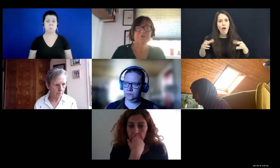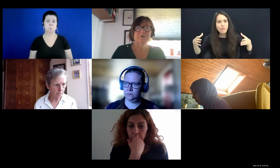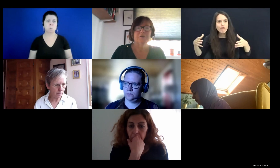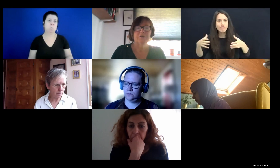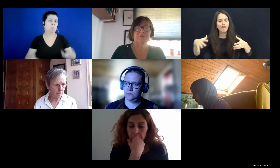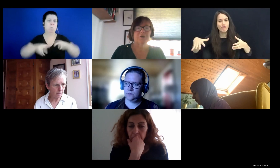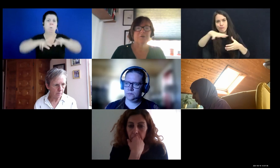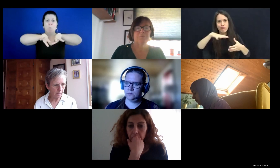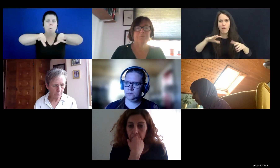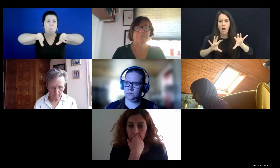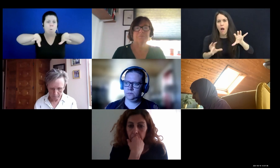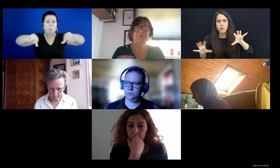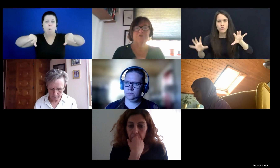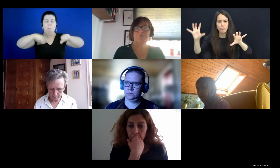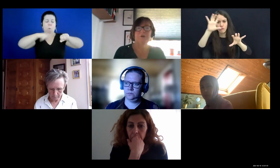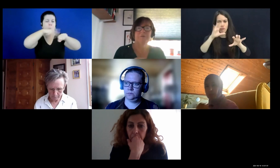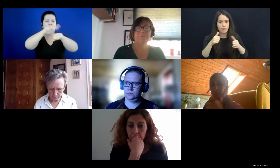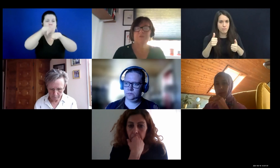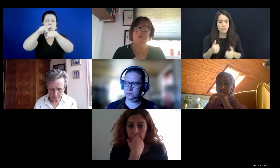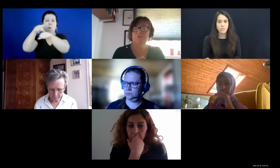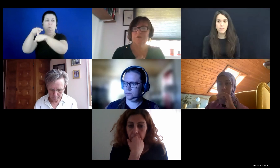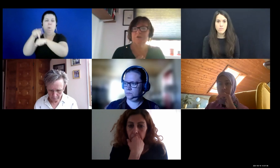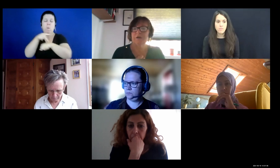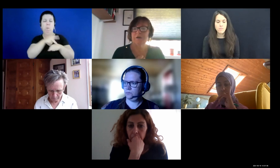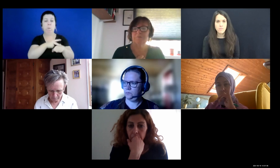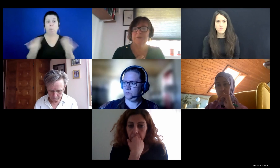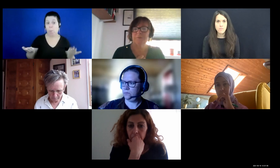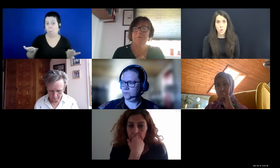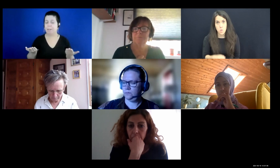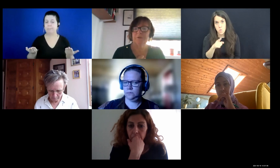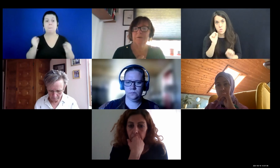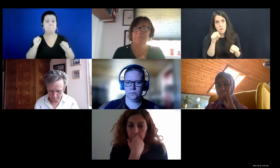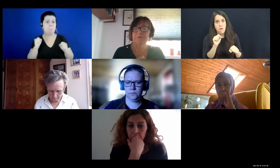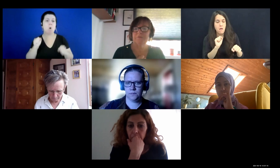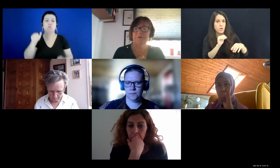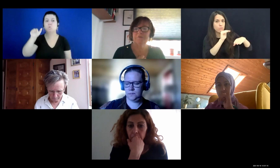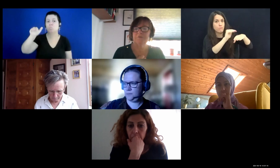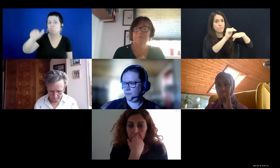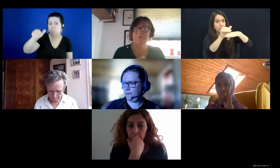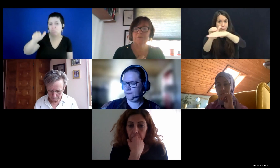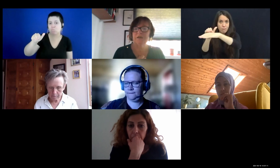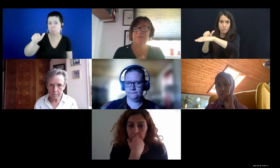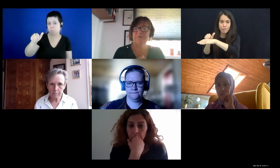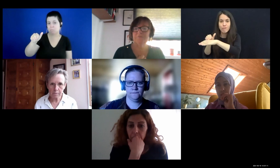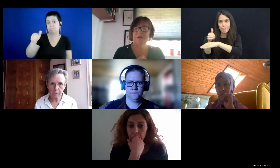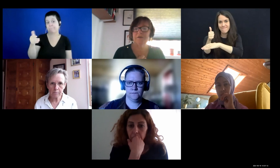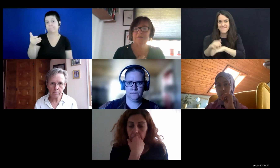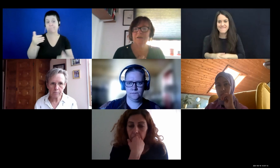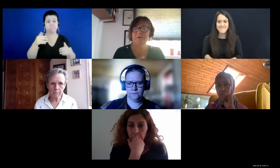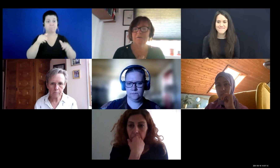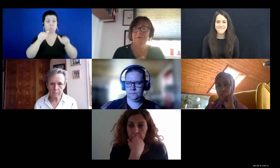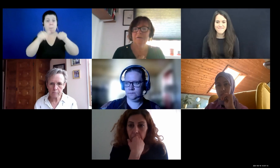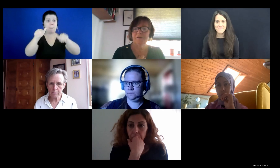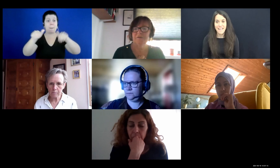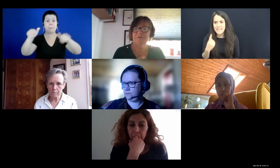countries. So do reach out to people. Yeah, it's very important. I see Ray is